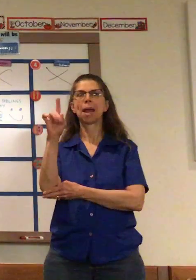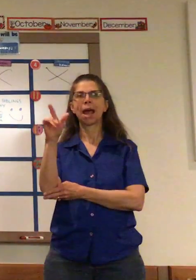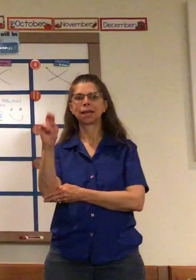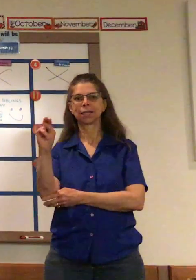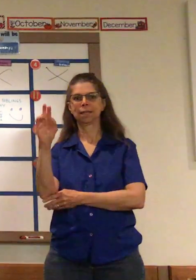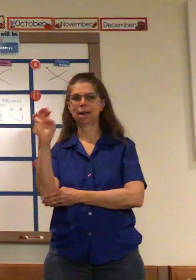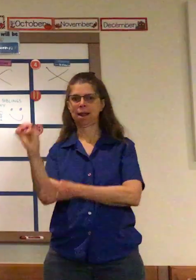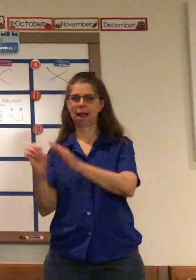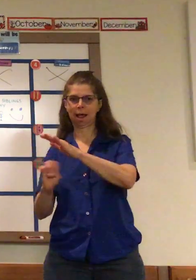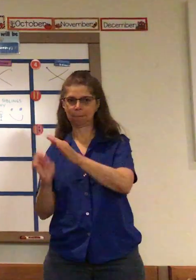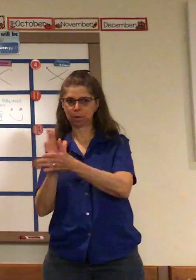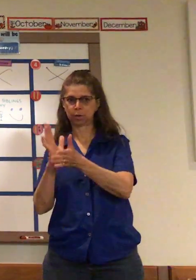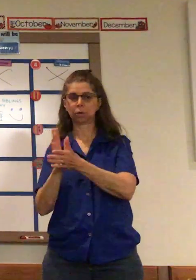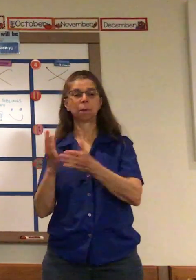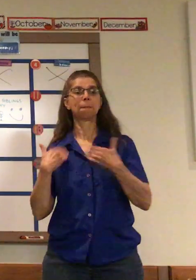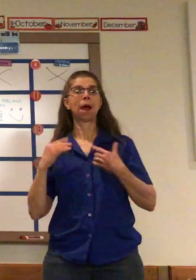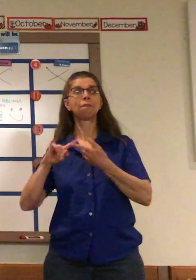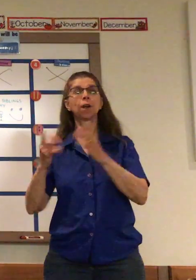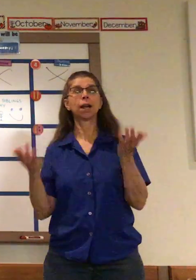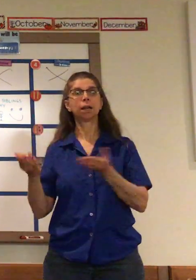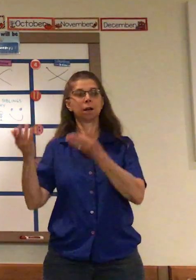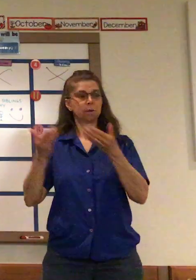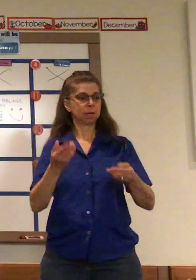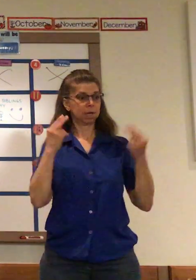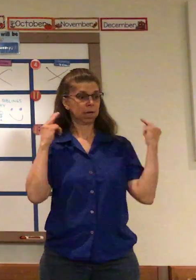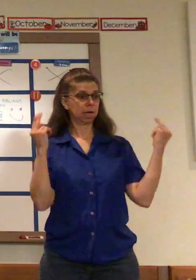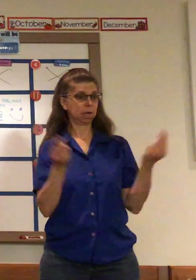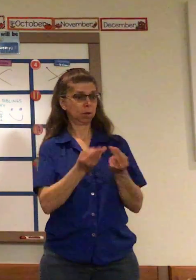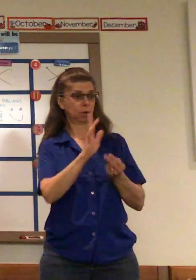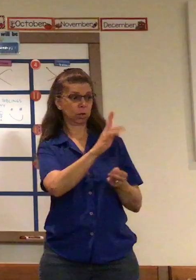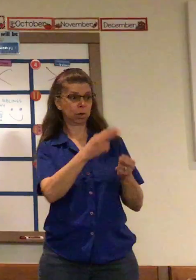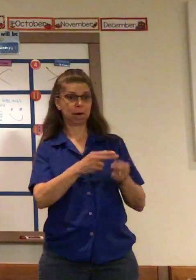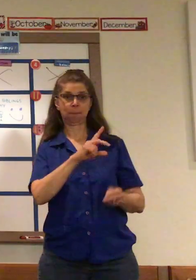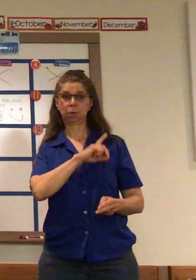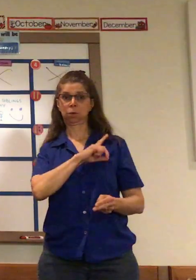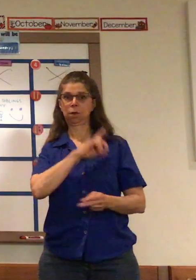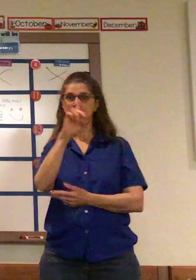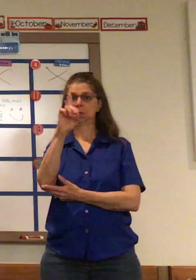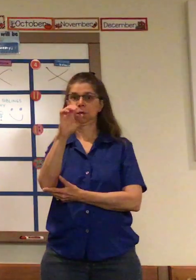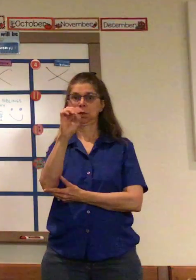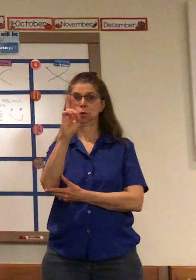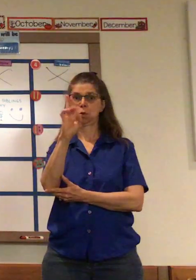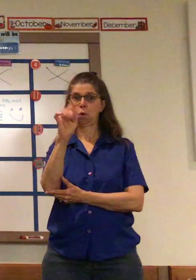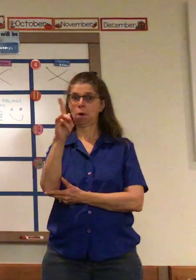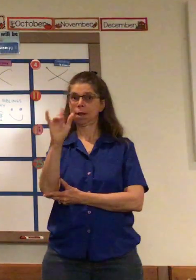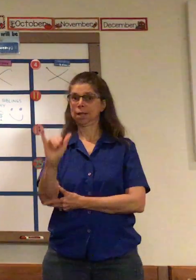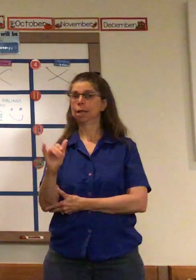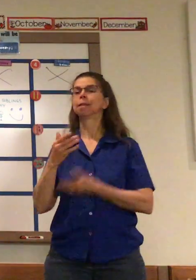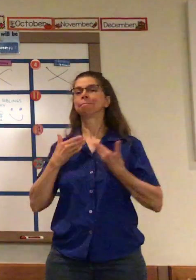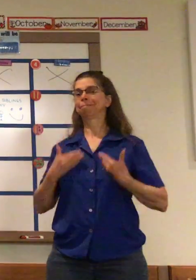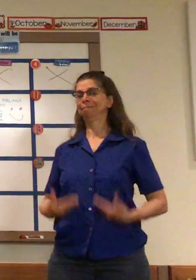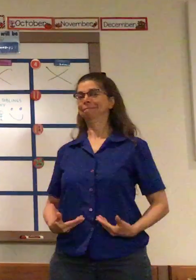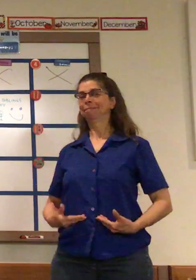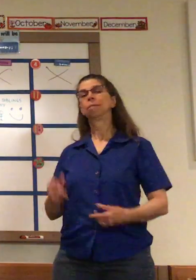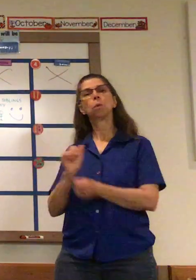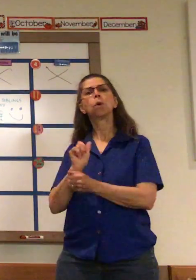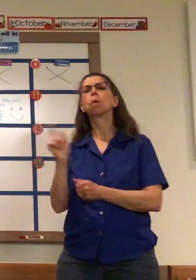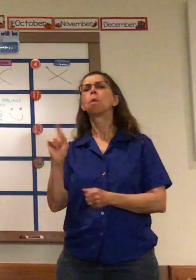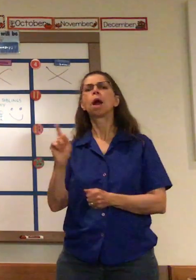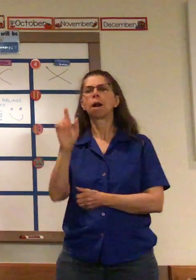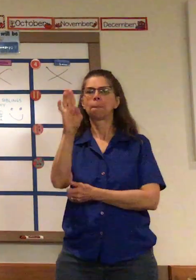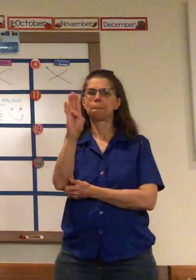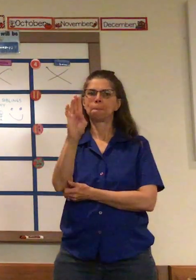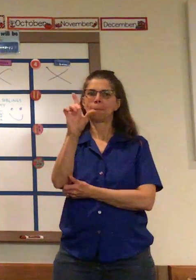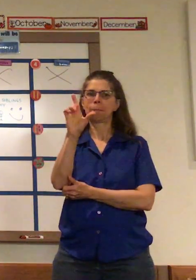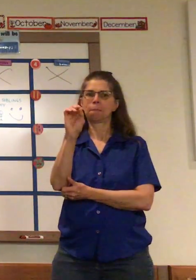here with me today, and I'd like to introduce her. Her name is Dorothy. Dorothy works at Blossom